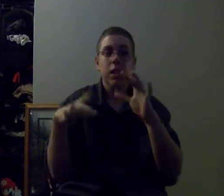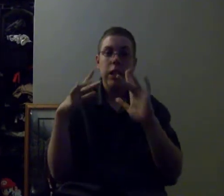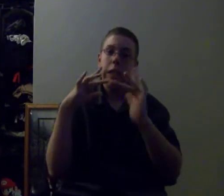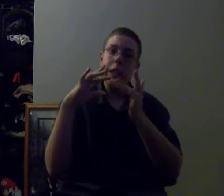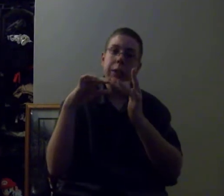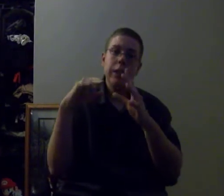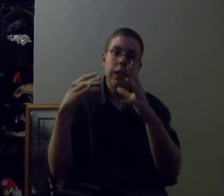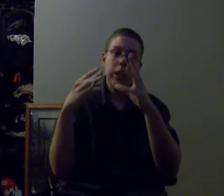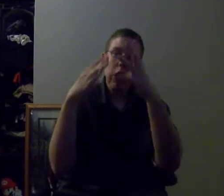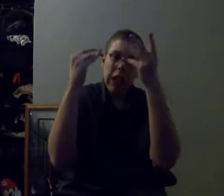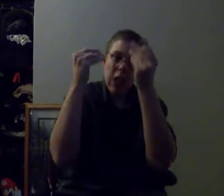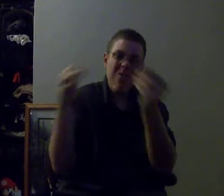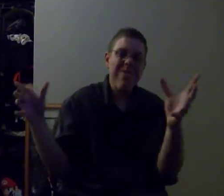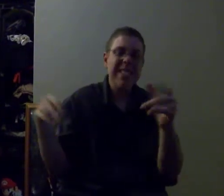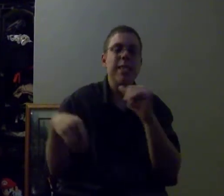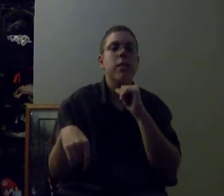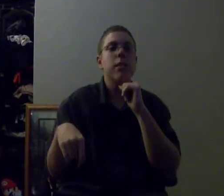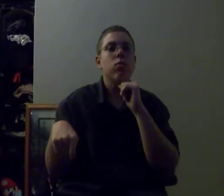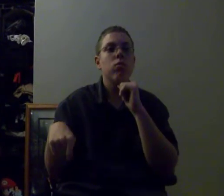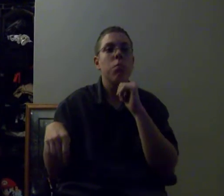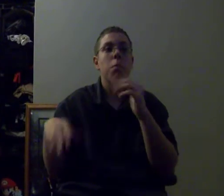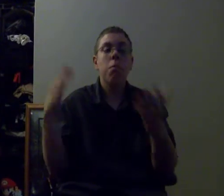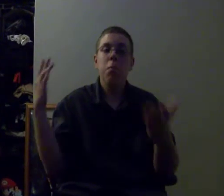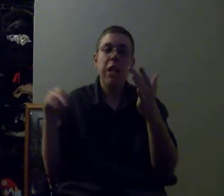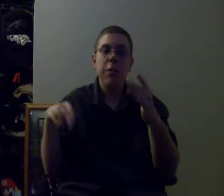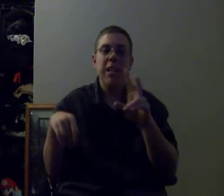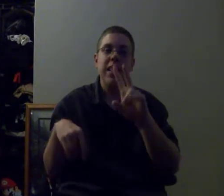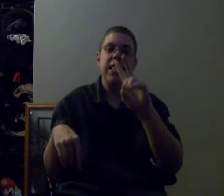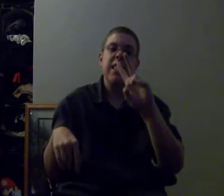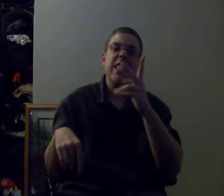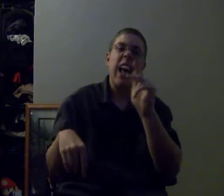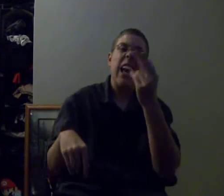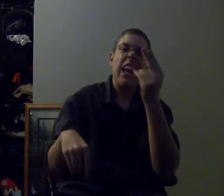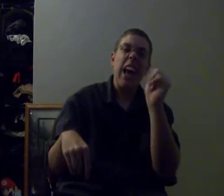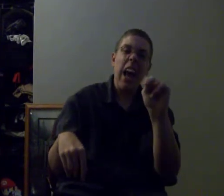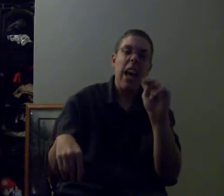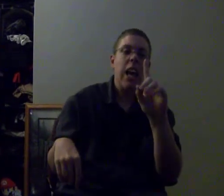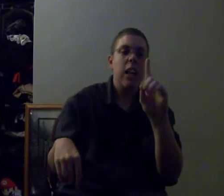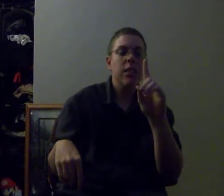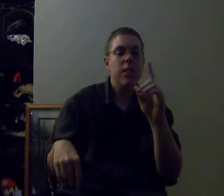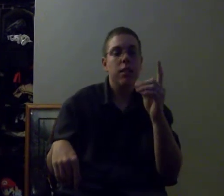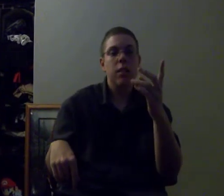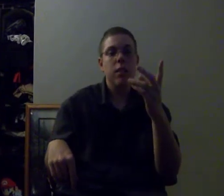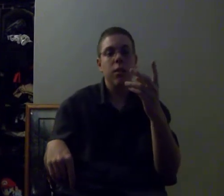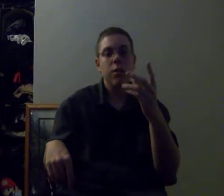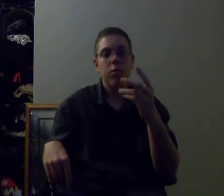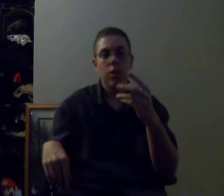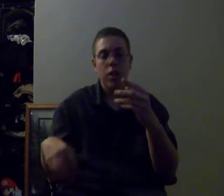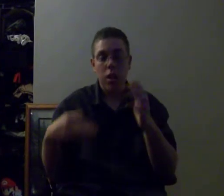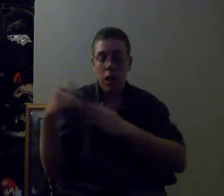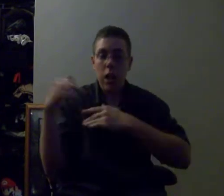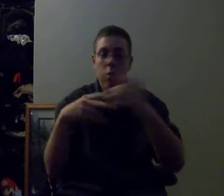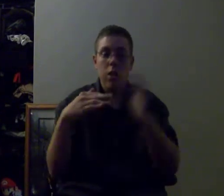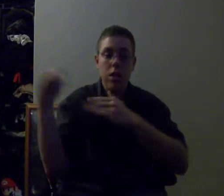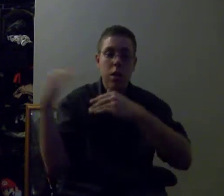about, other than textbook authors. So that being said, I send them off to the library and I ask them to